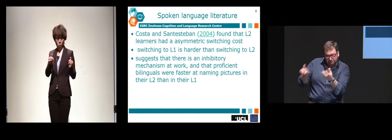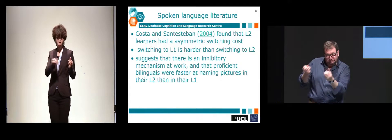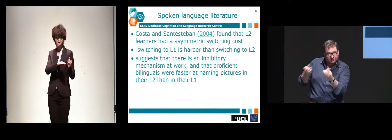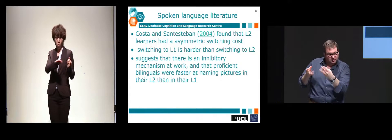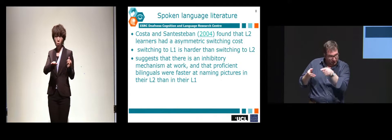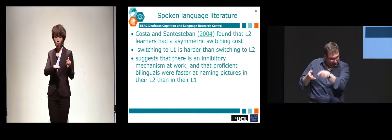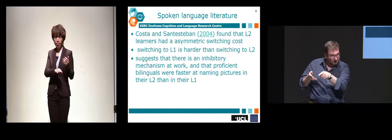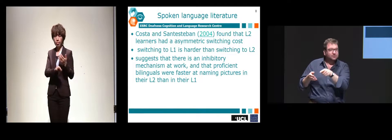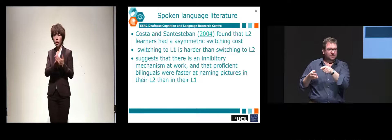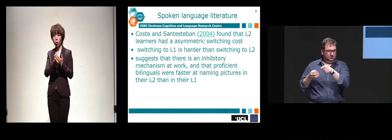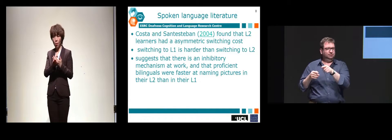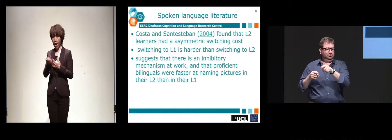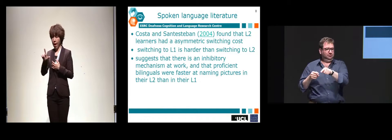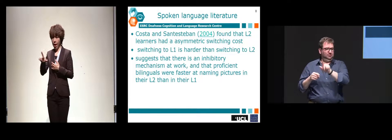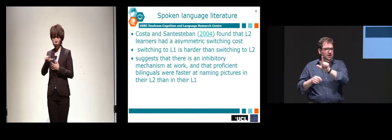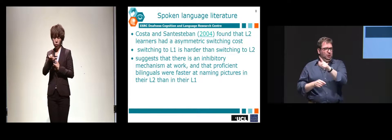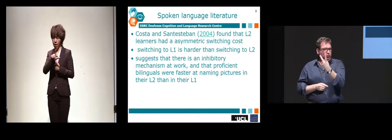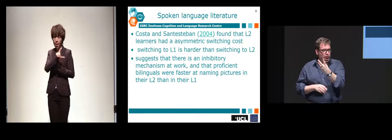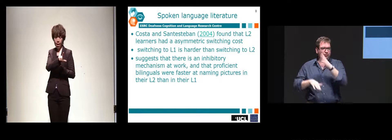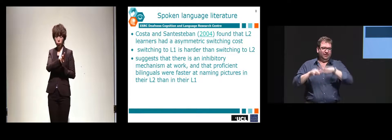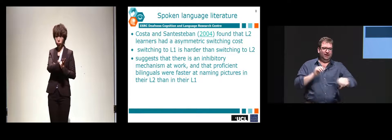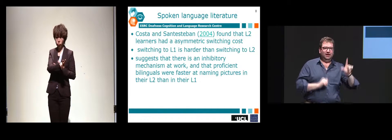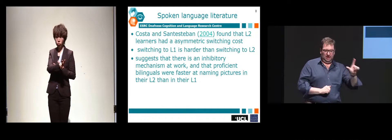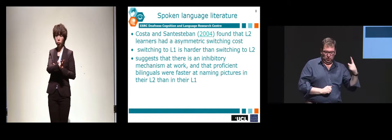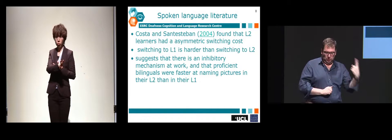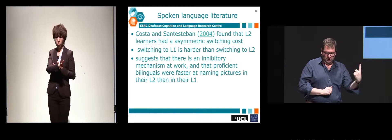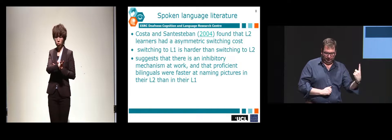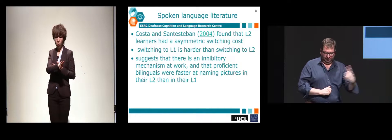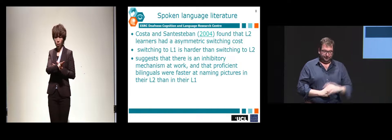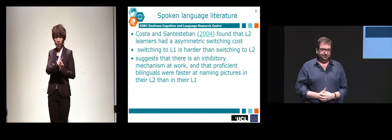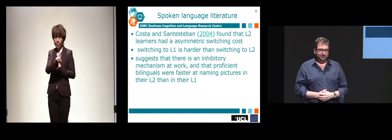in their L2 rather than their L1.